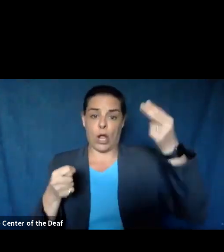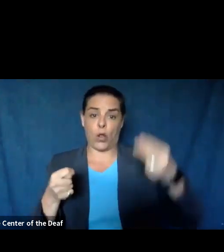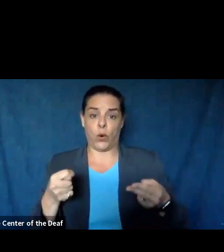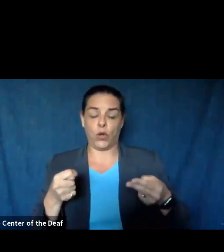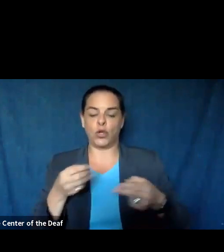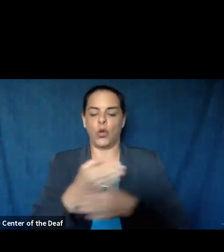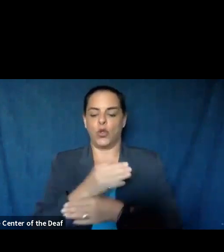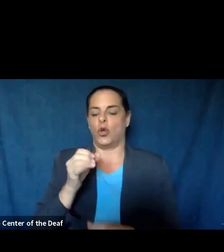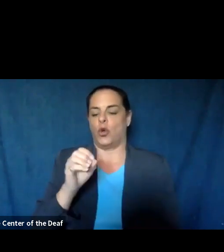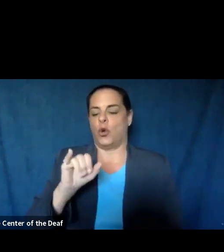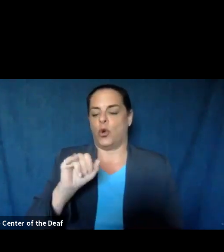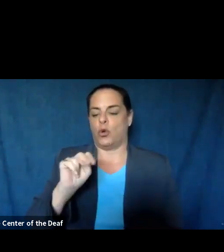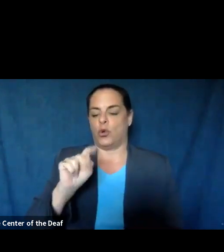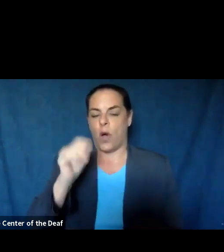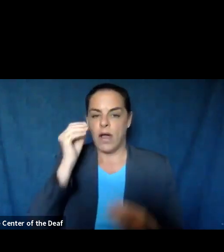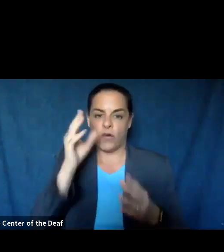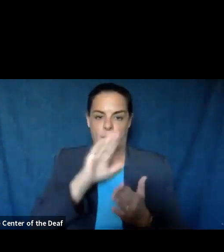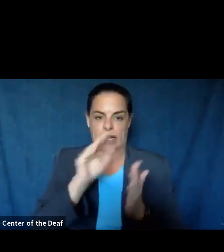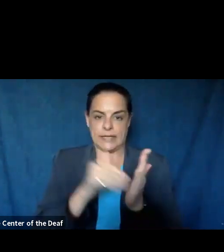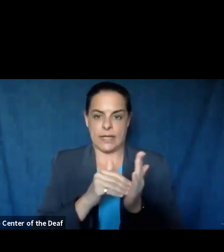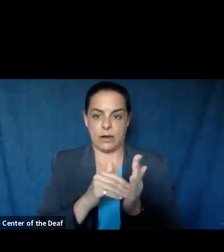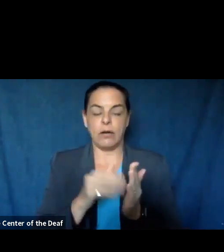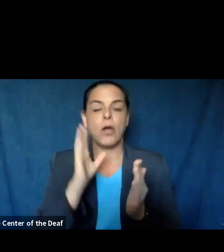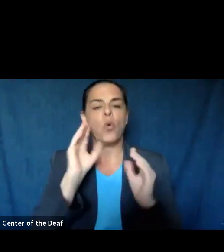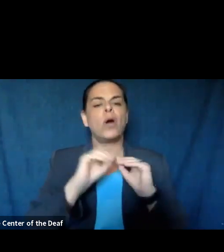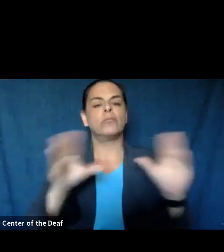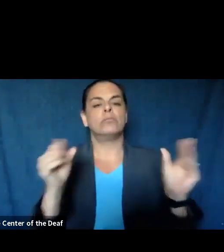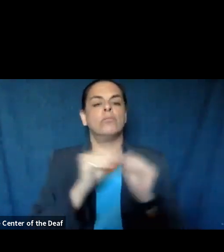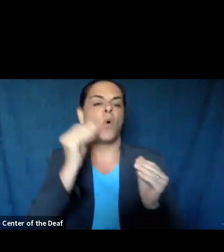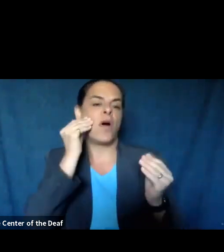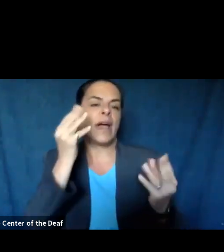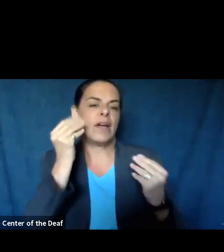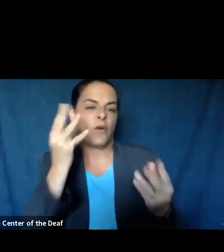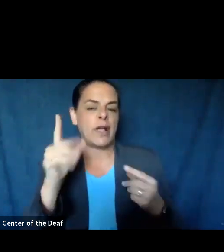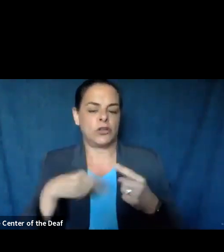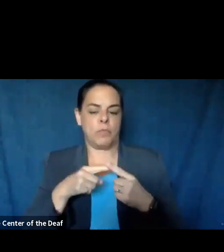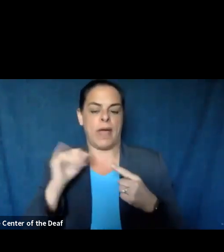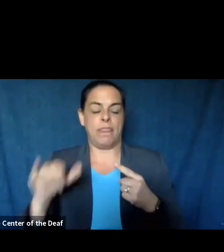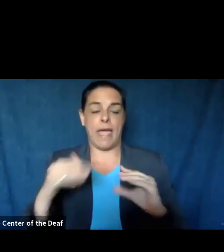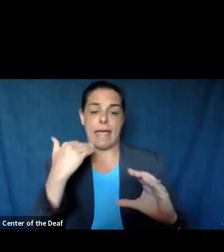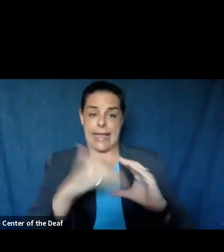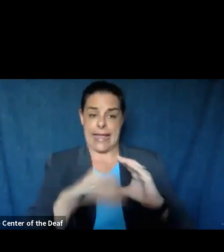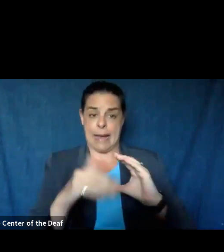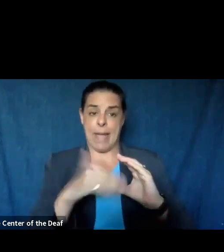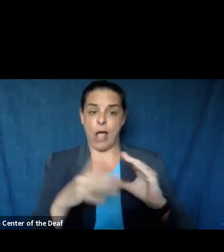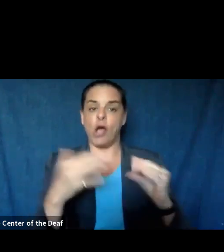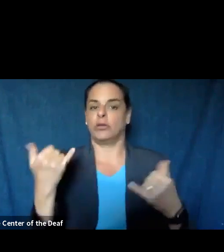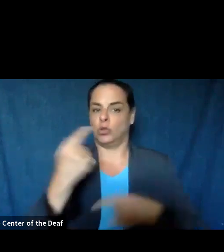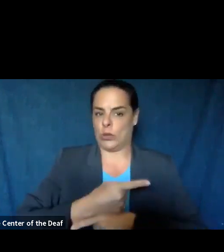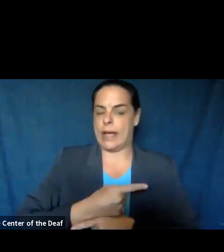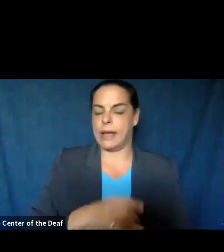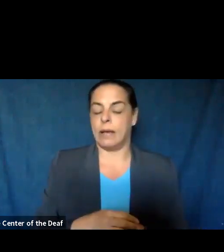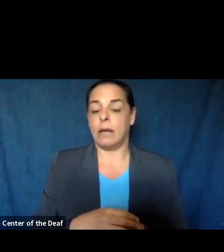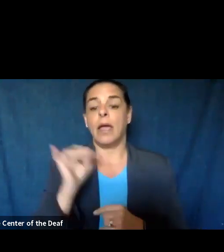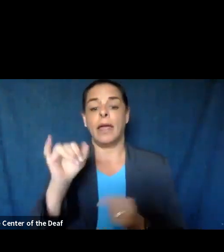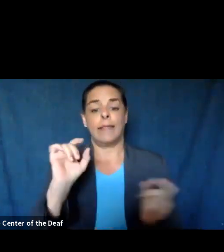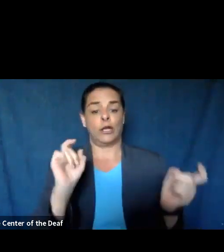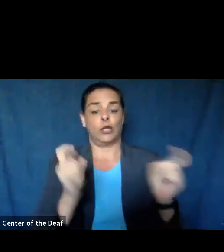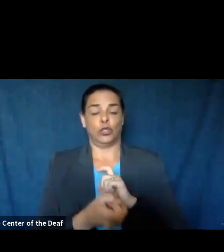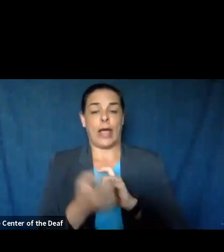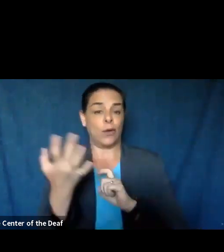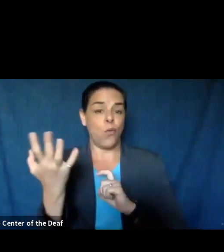Joint Information Center. More information will come out on that via email today. This shift is being done to